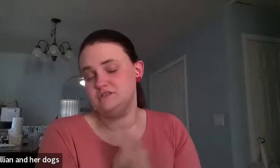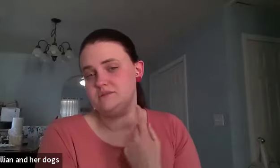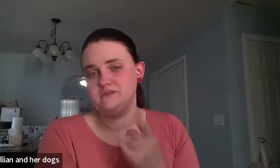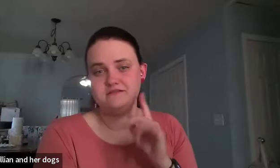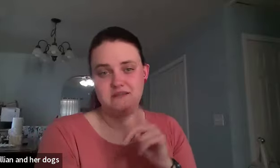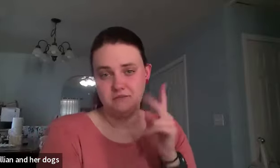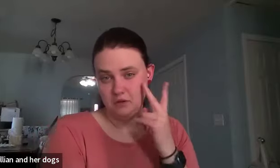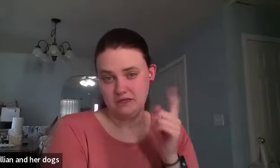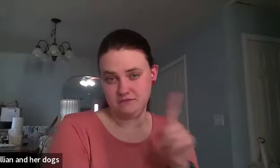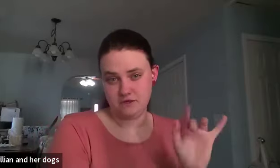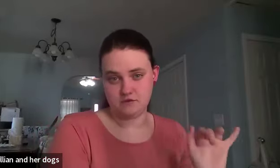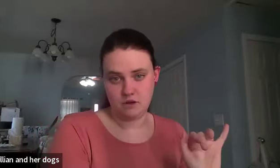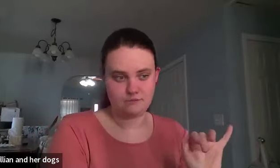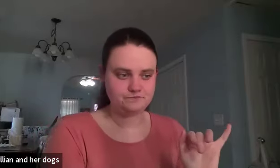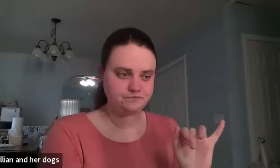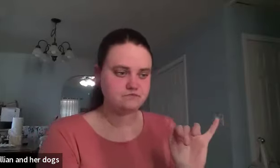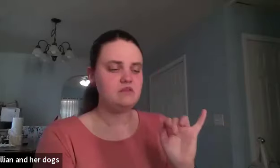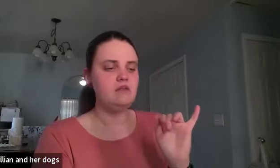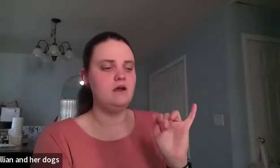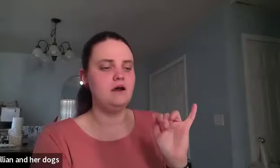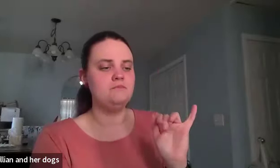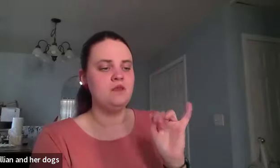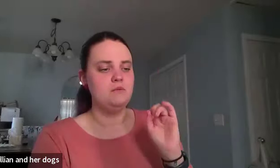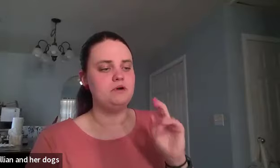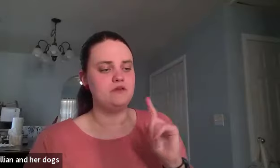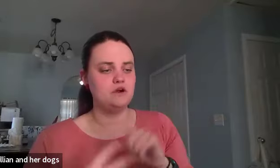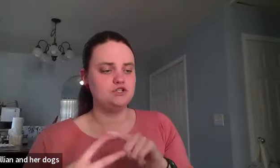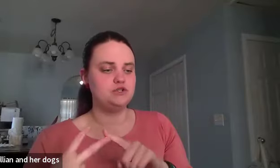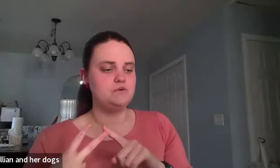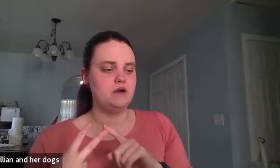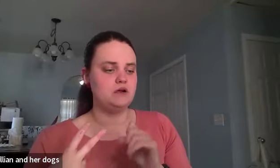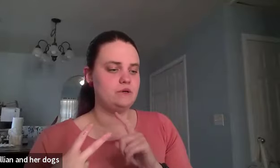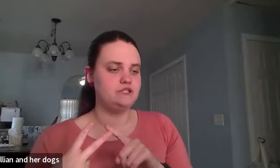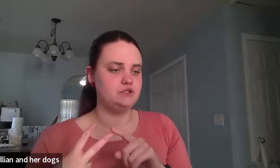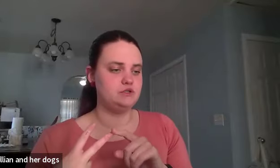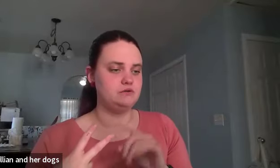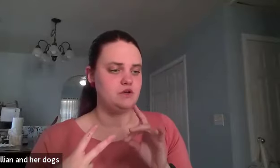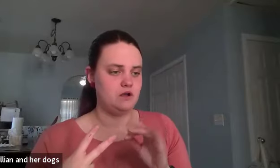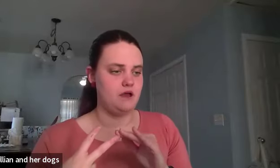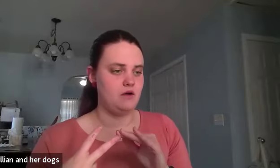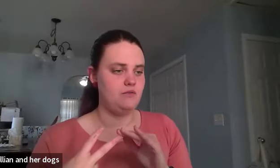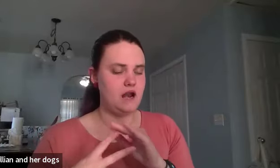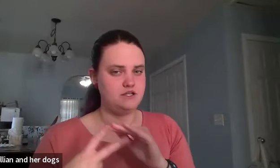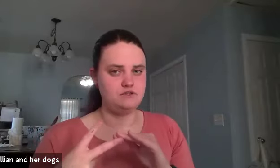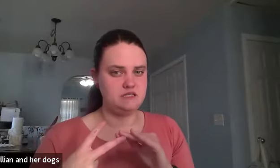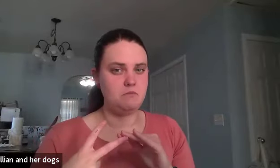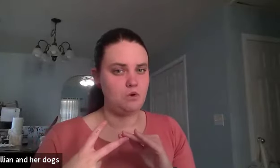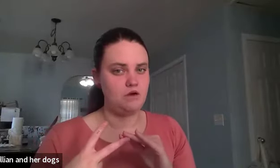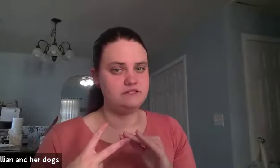to. Sometimes I've seen them a little bit different as well. But there are two we are going to talk about that I do see more